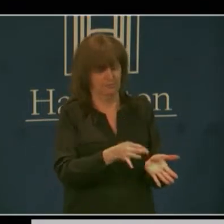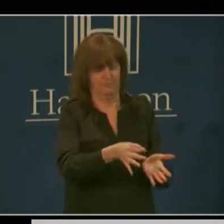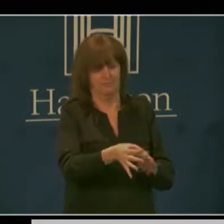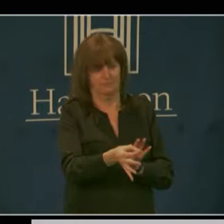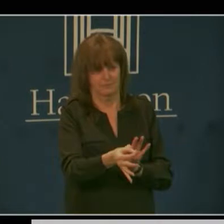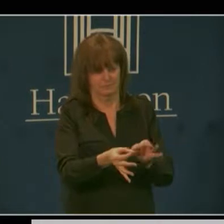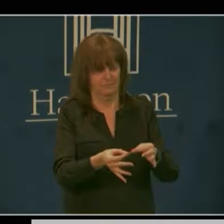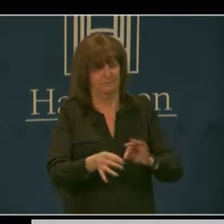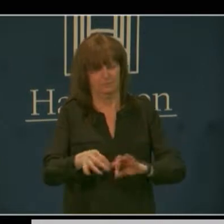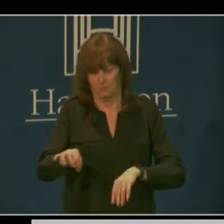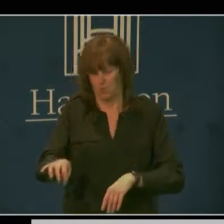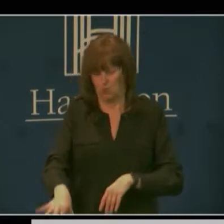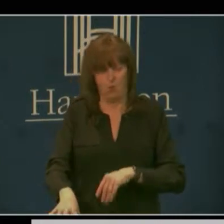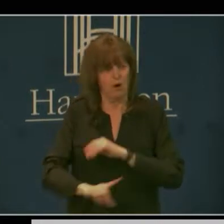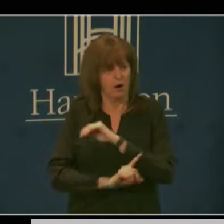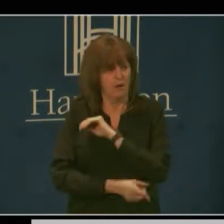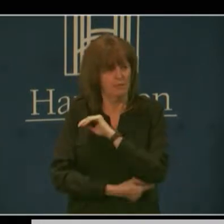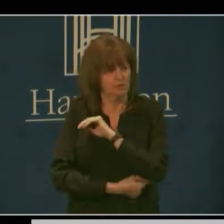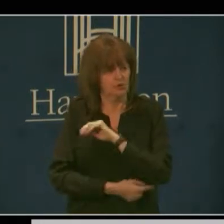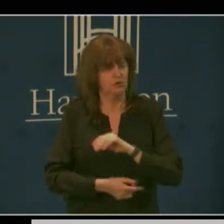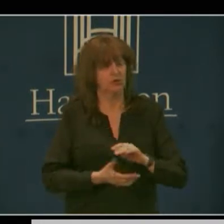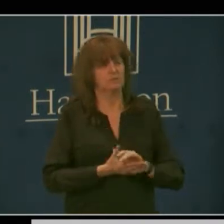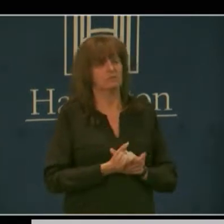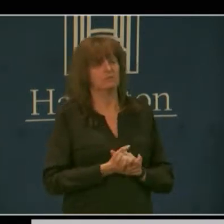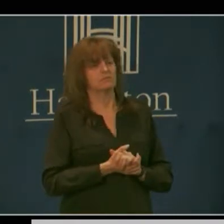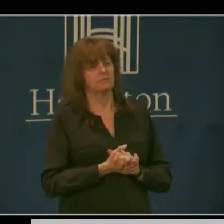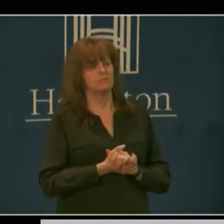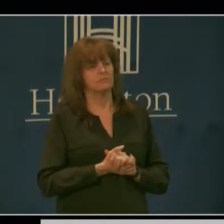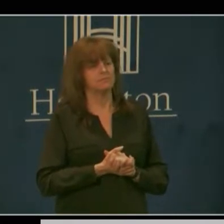out of the way. They're protected by the plastic